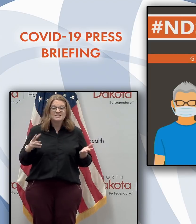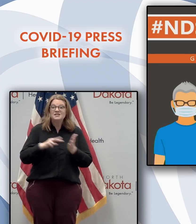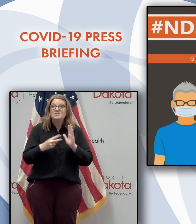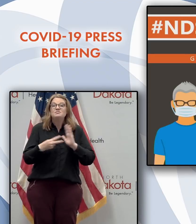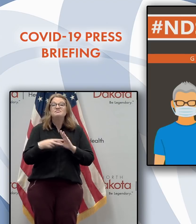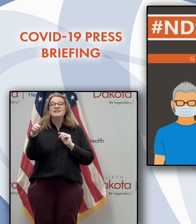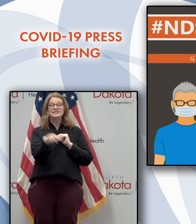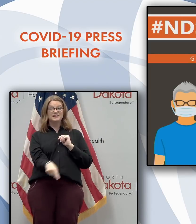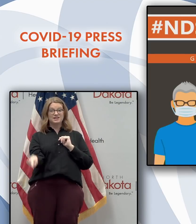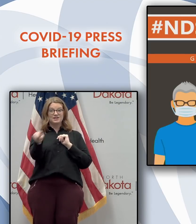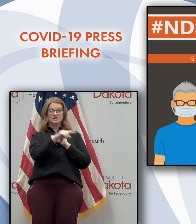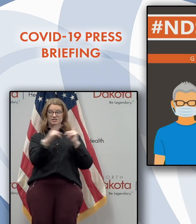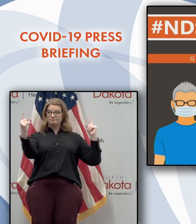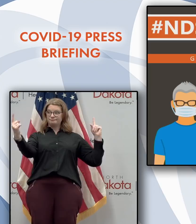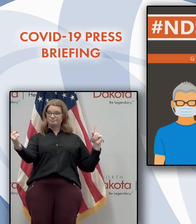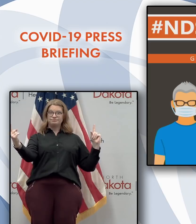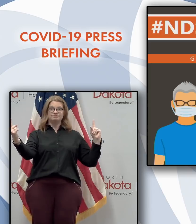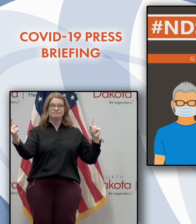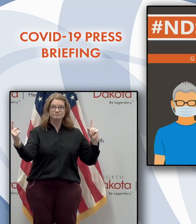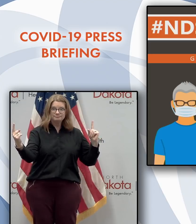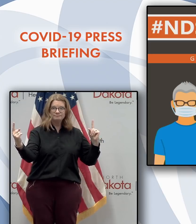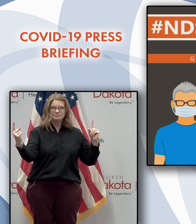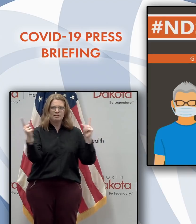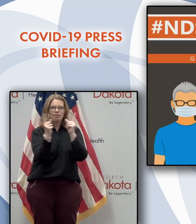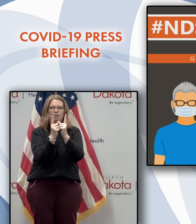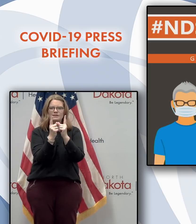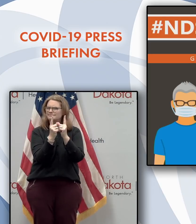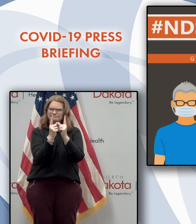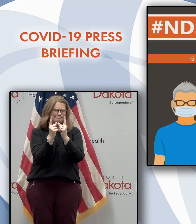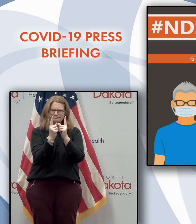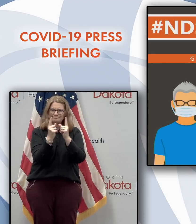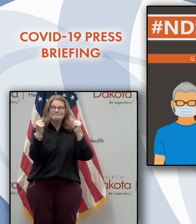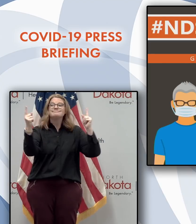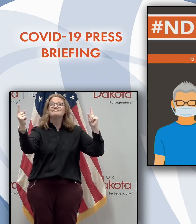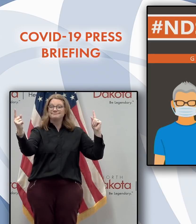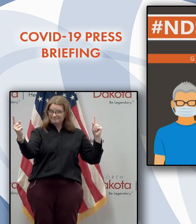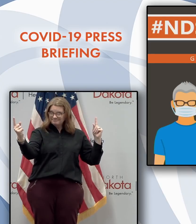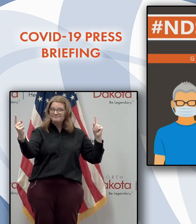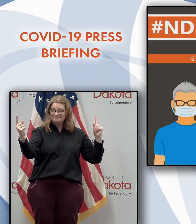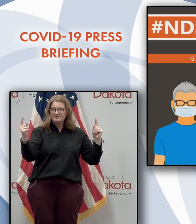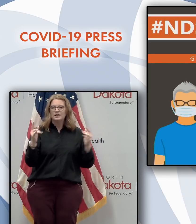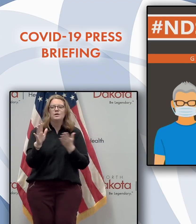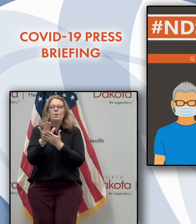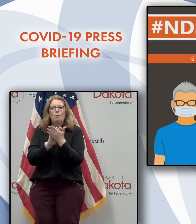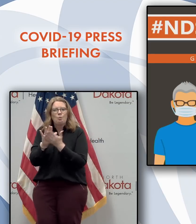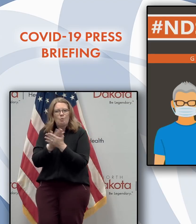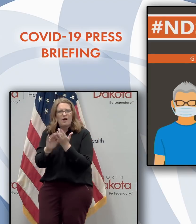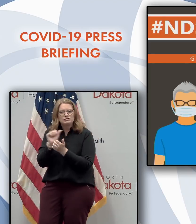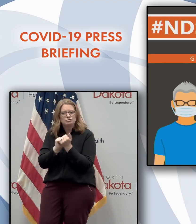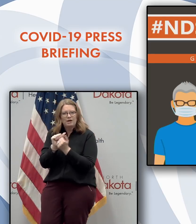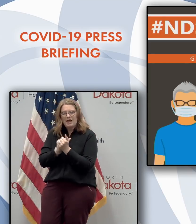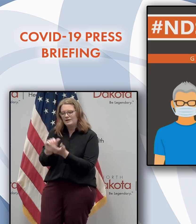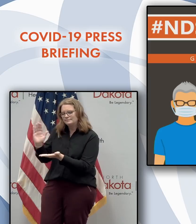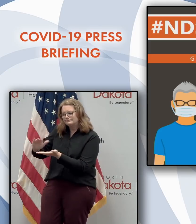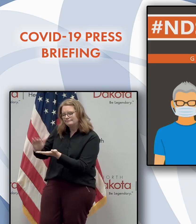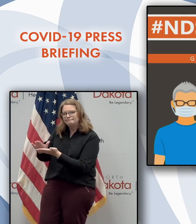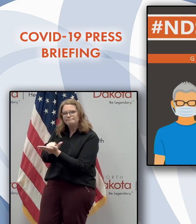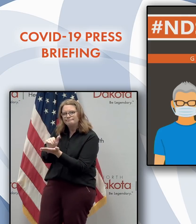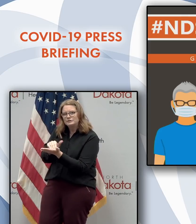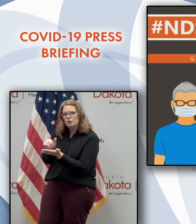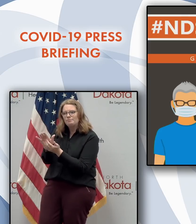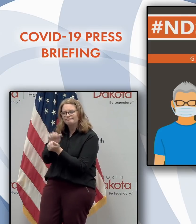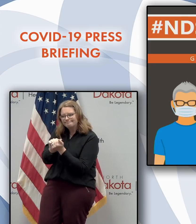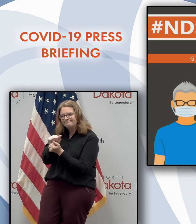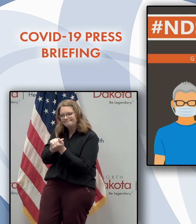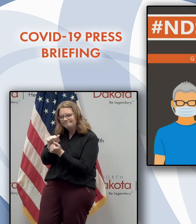being smart about the distance that they are away from each other. Washing your hands frequently, because we know that this is a way that